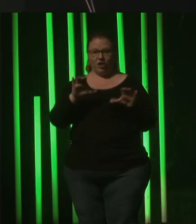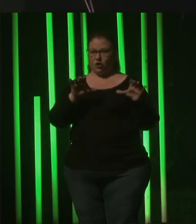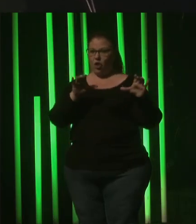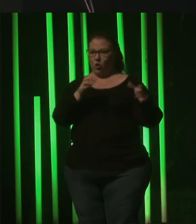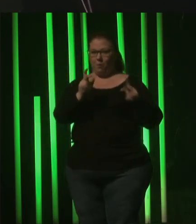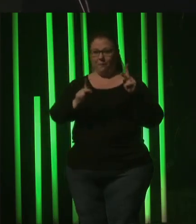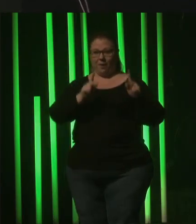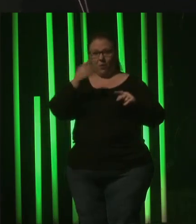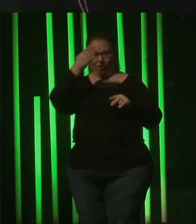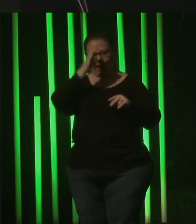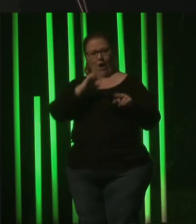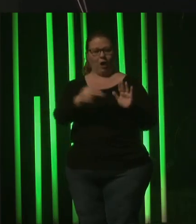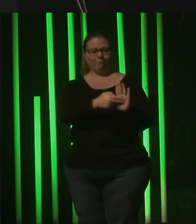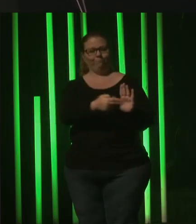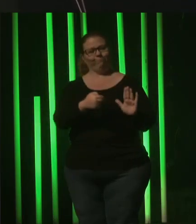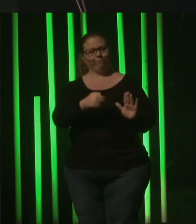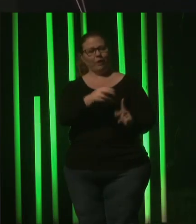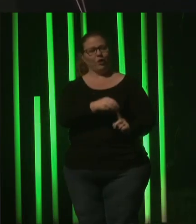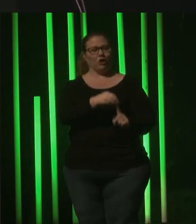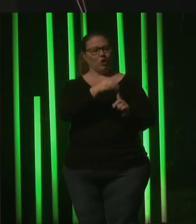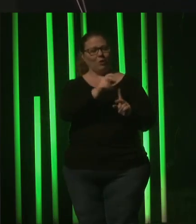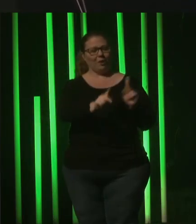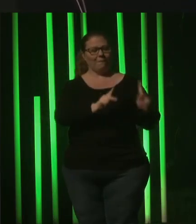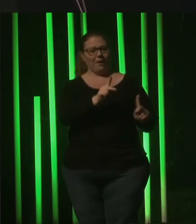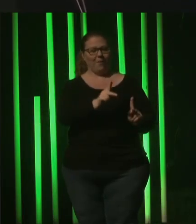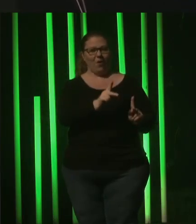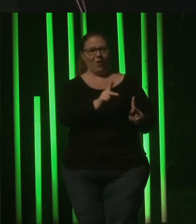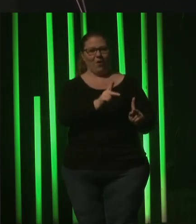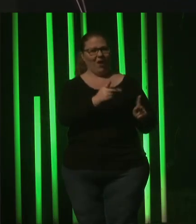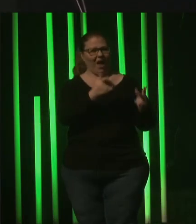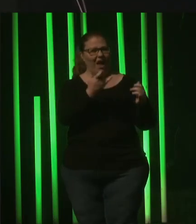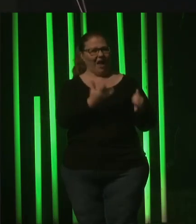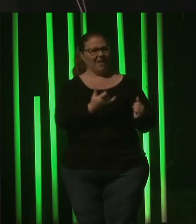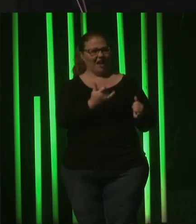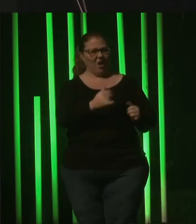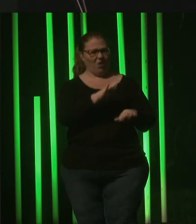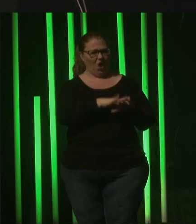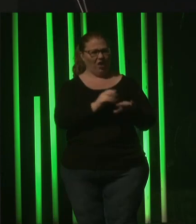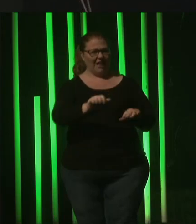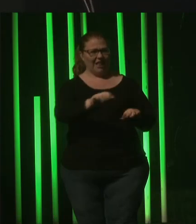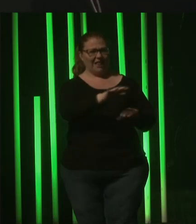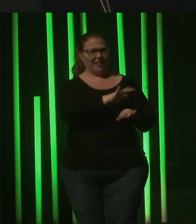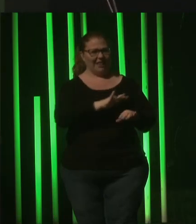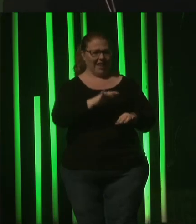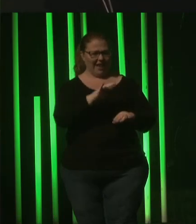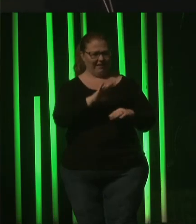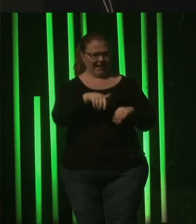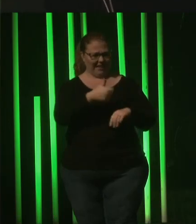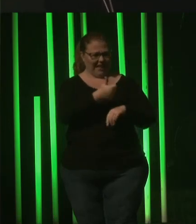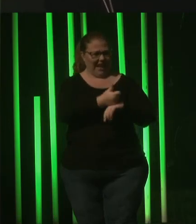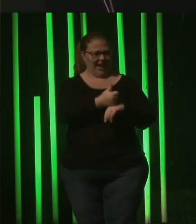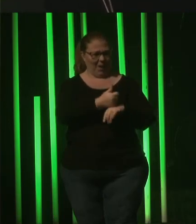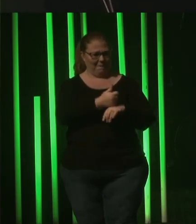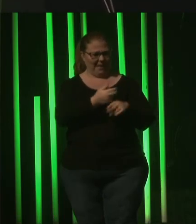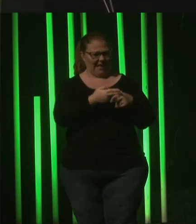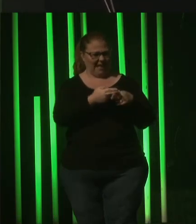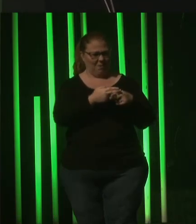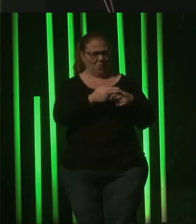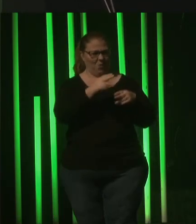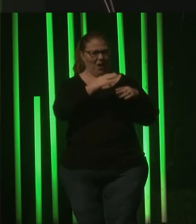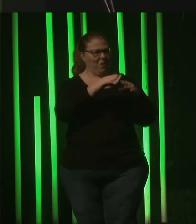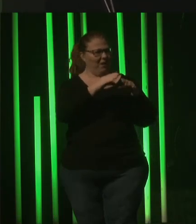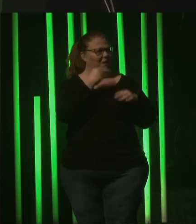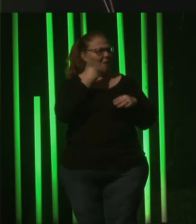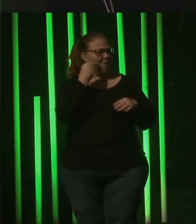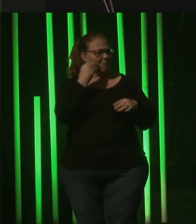God called his chosen people. And now they're out on the land. They've built these temporary homes. And now you've